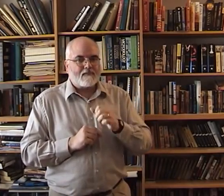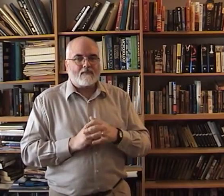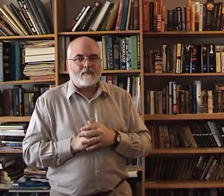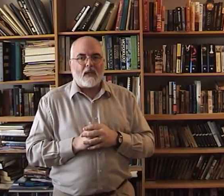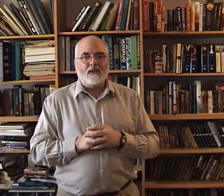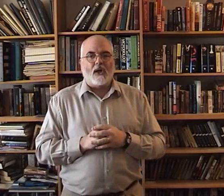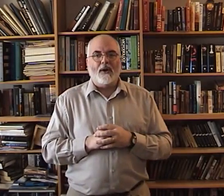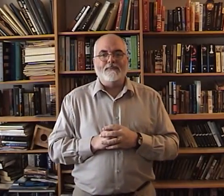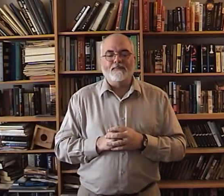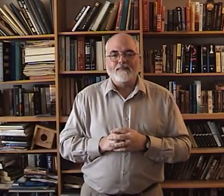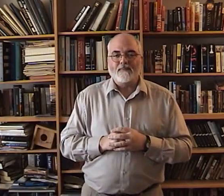Sorry.